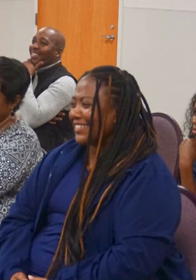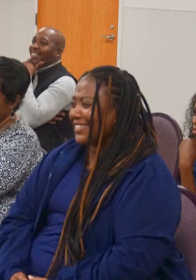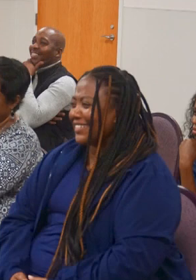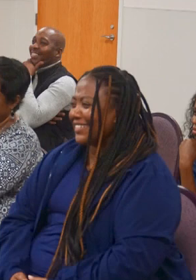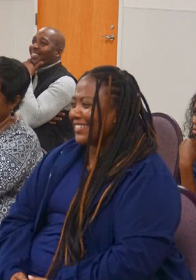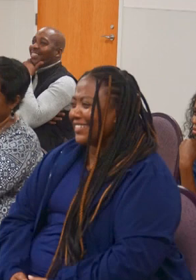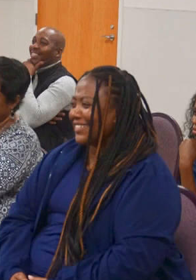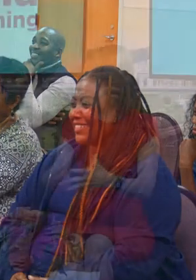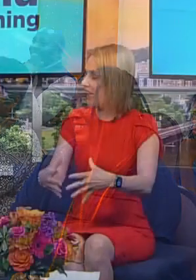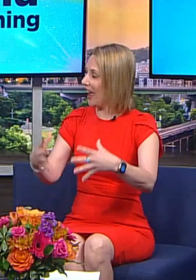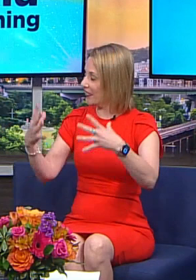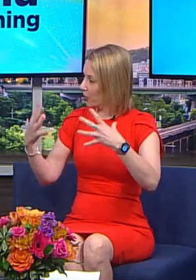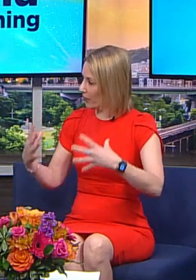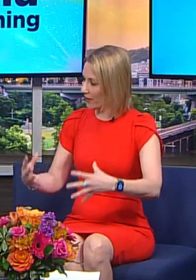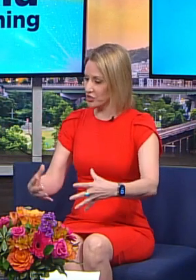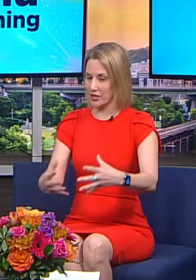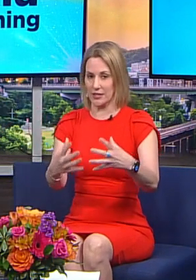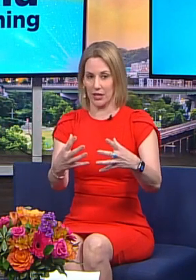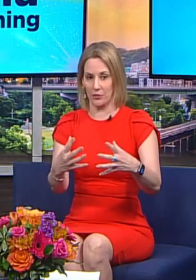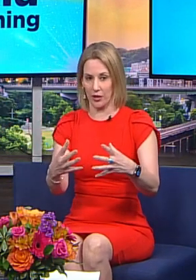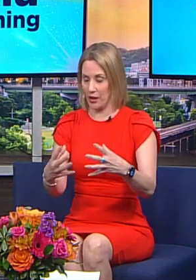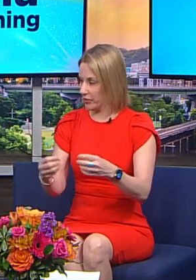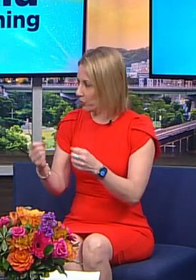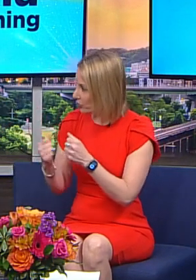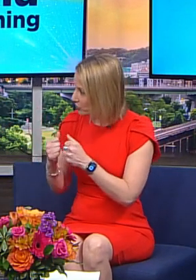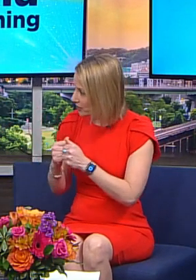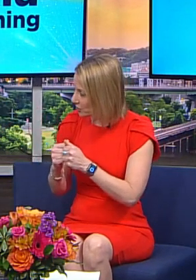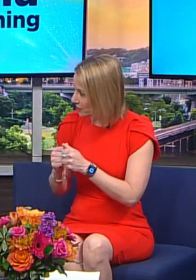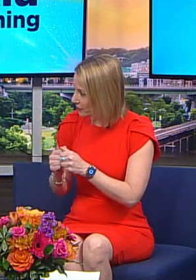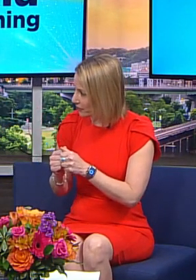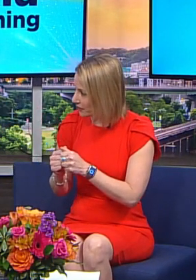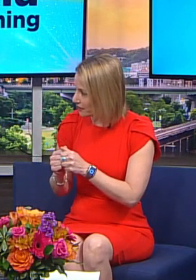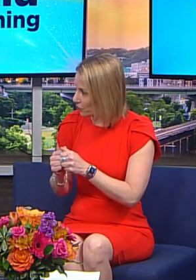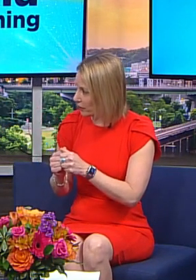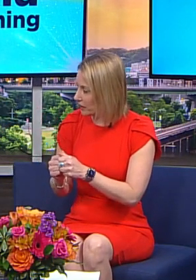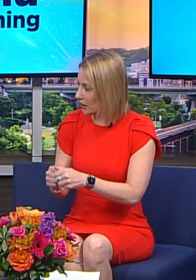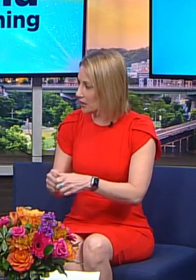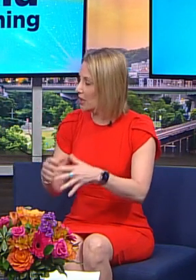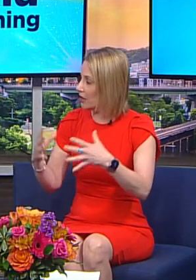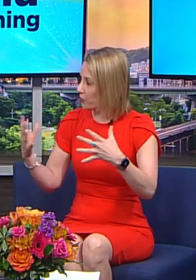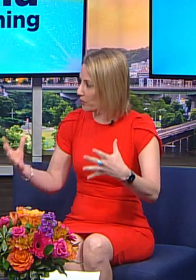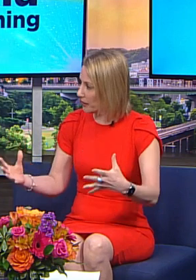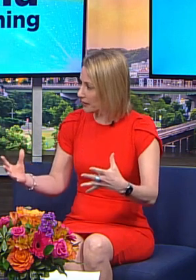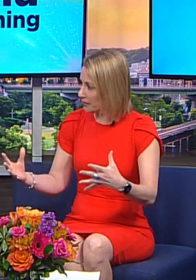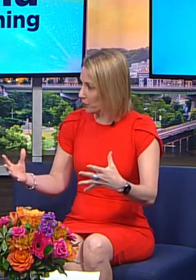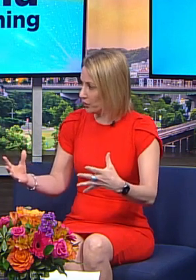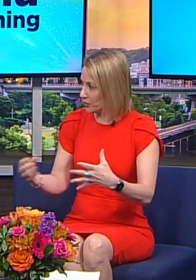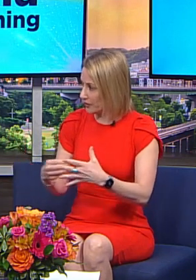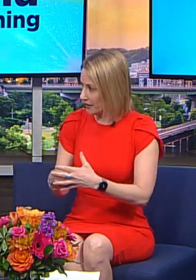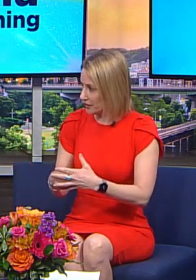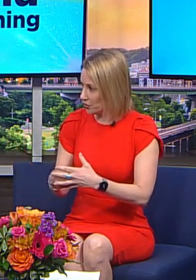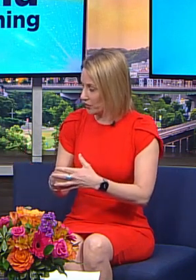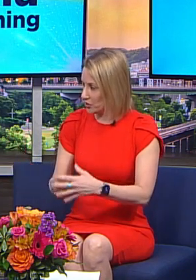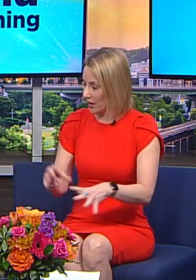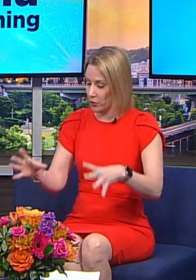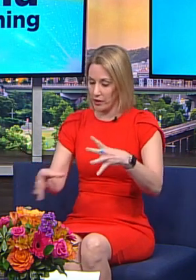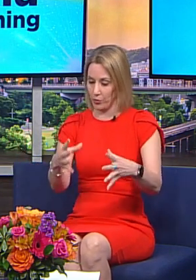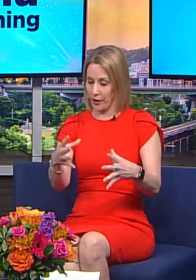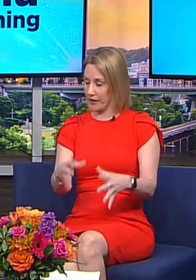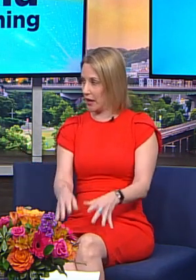are seen, and that we have a chance to communicate with them. Will you teach us a few things that we can, if we're meeting someone who's in that situation, how we can break the